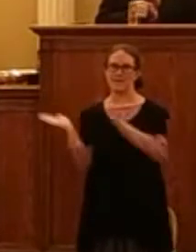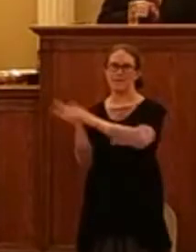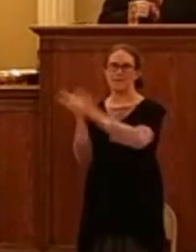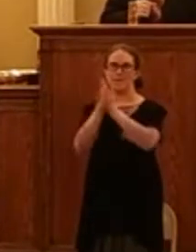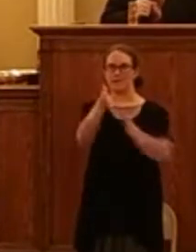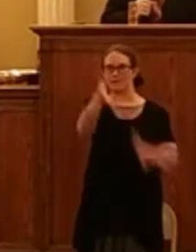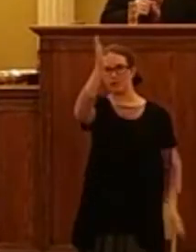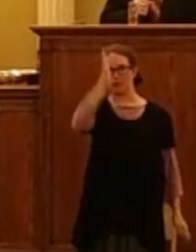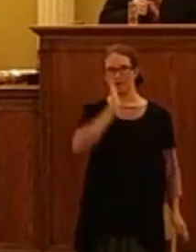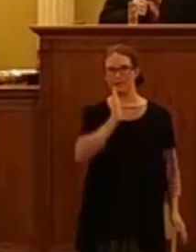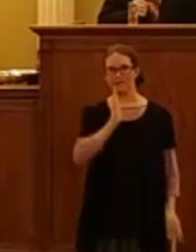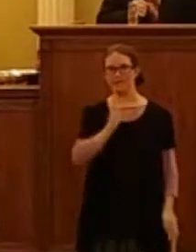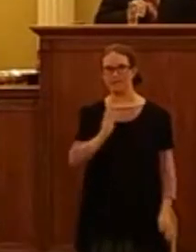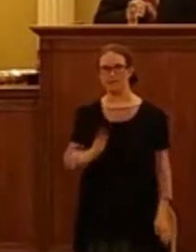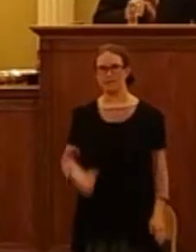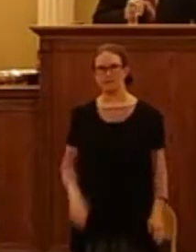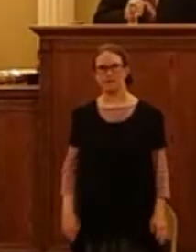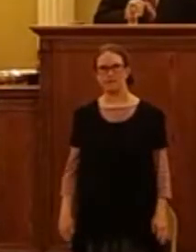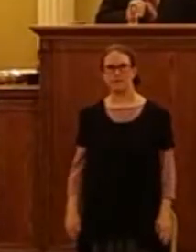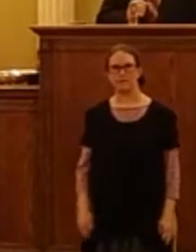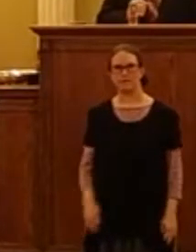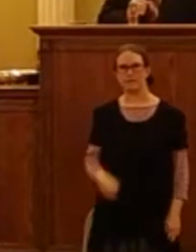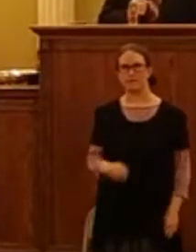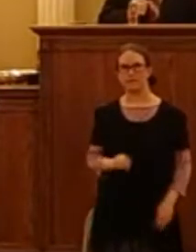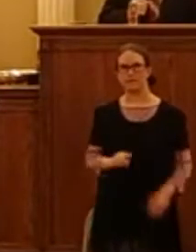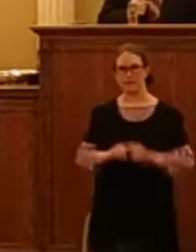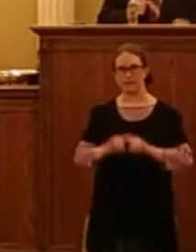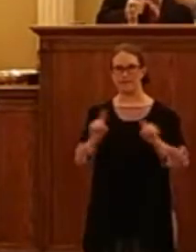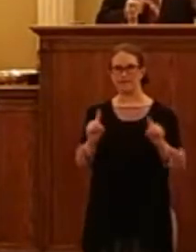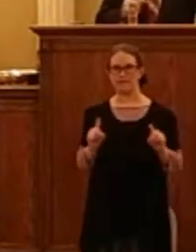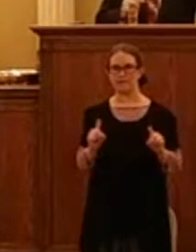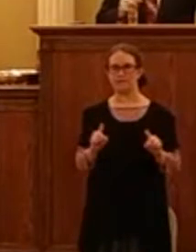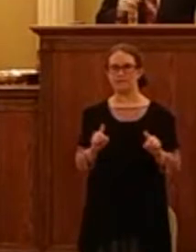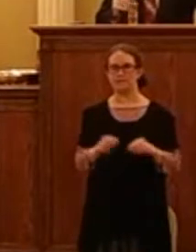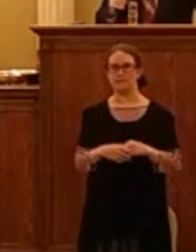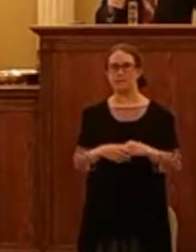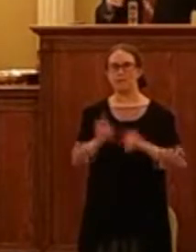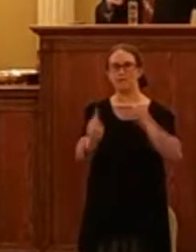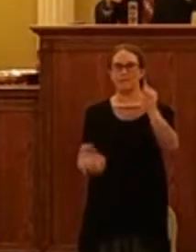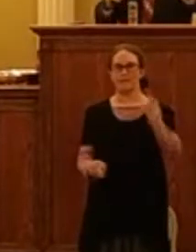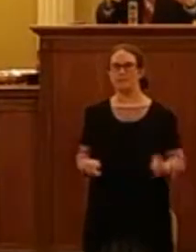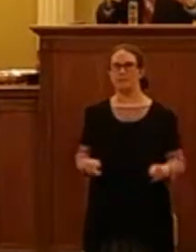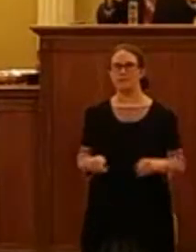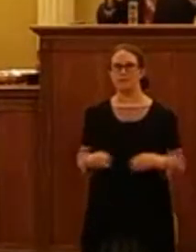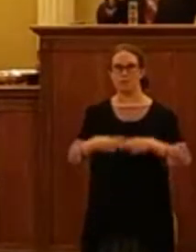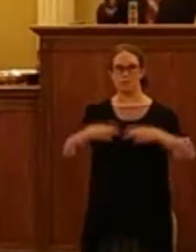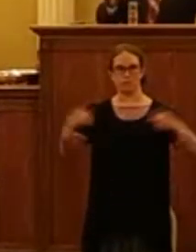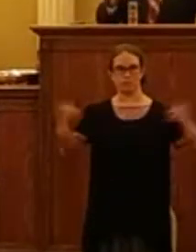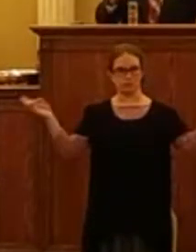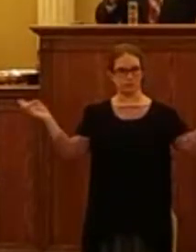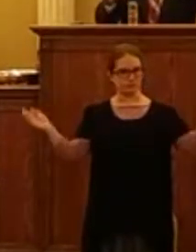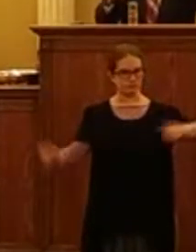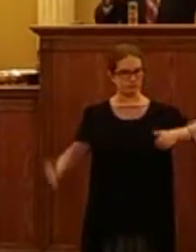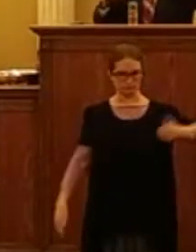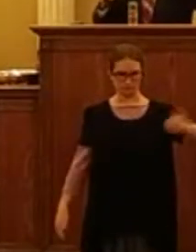God. Amen. Even when people are way out there,